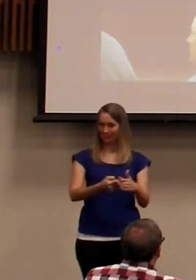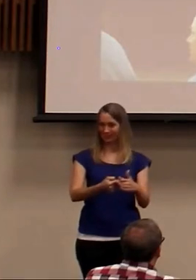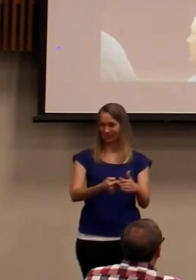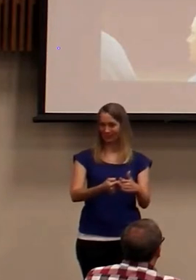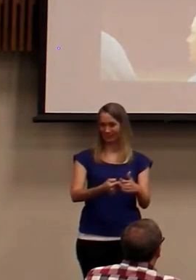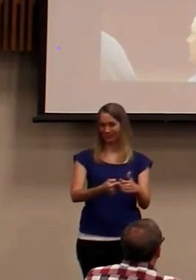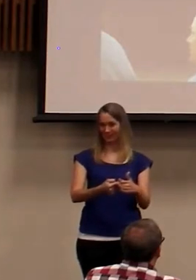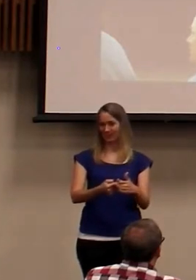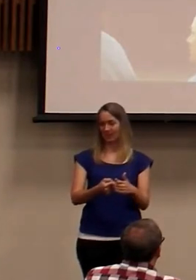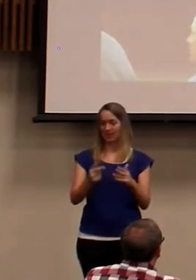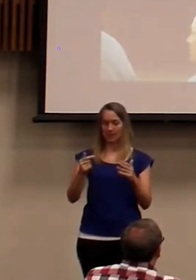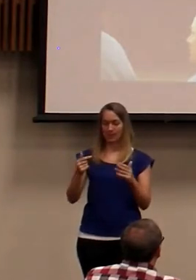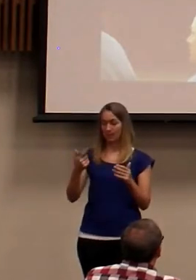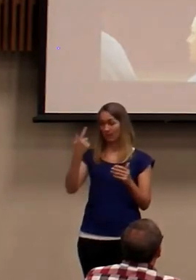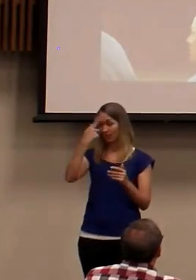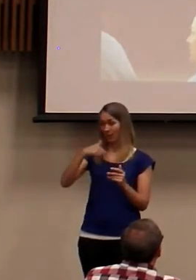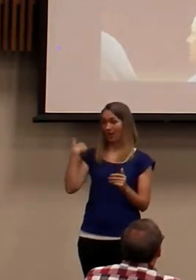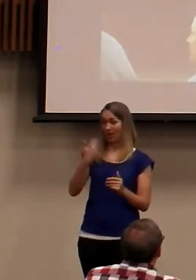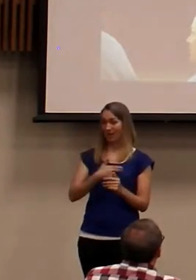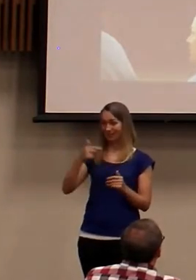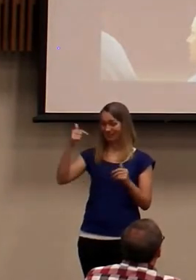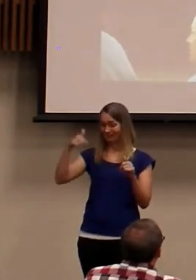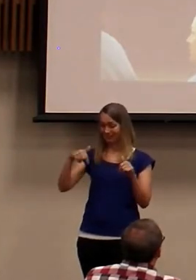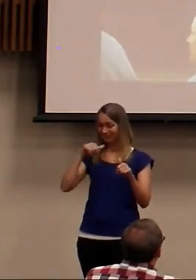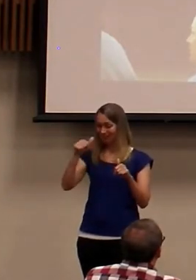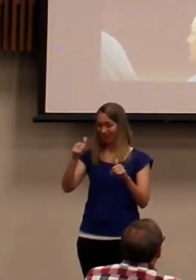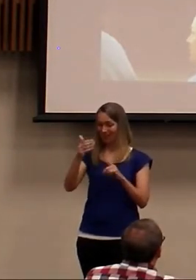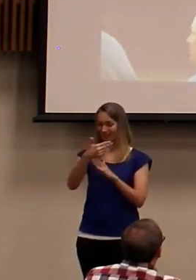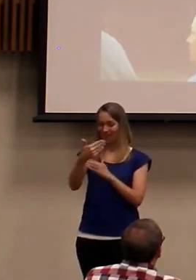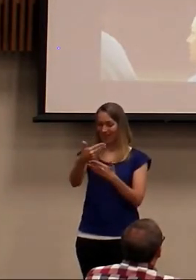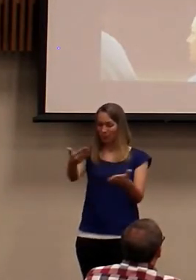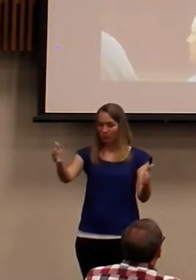this isn't the flag room. It's home.